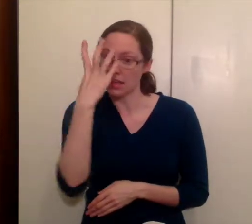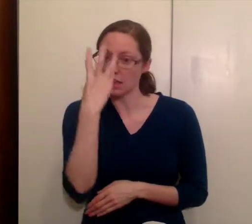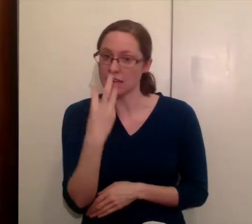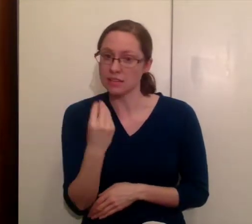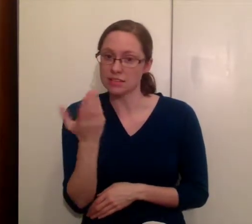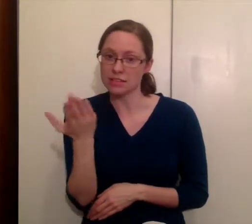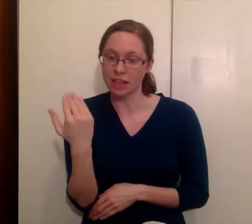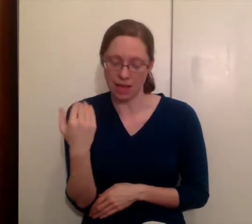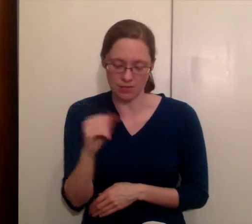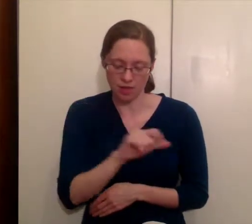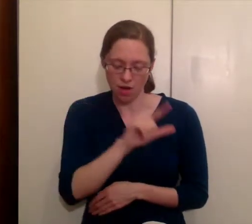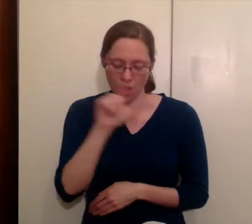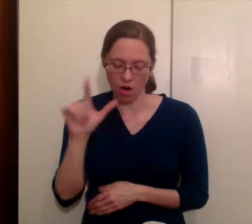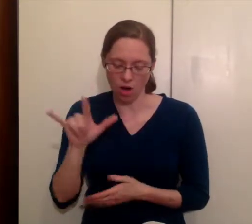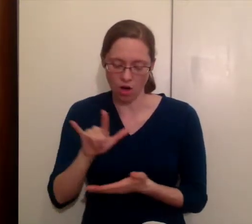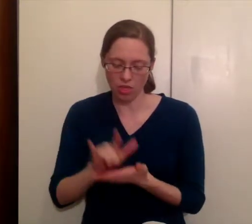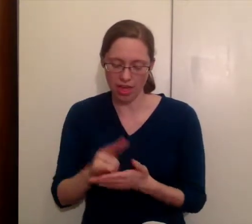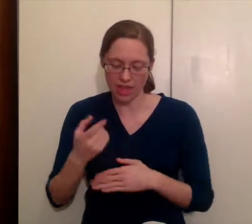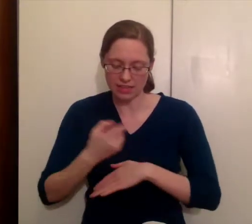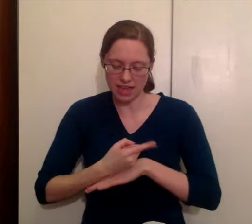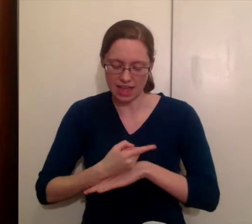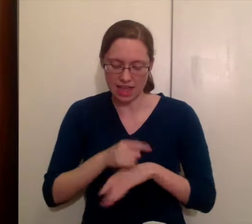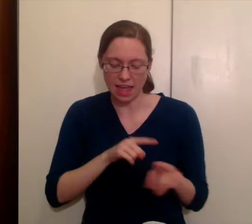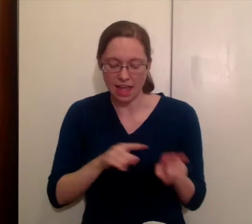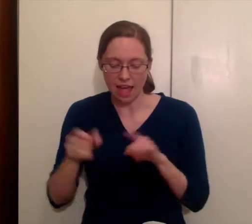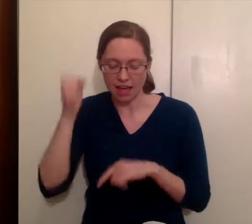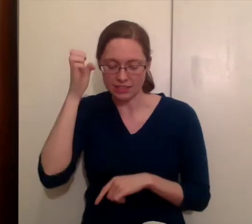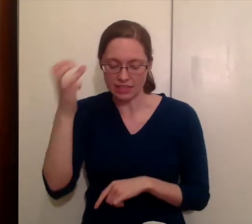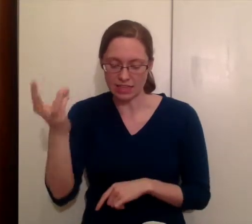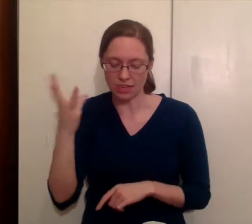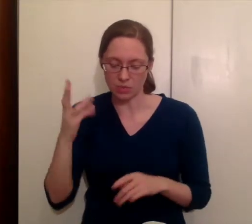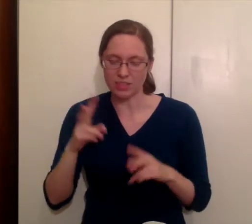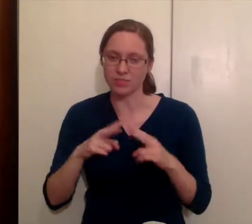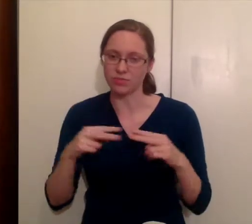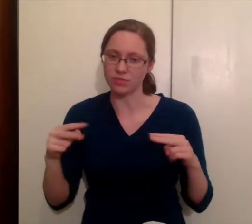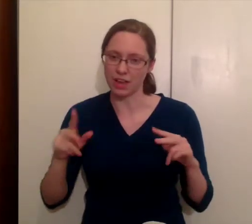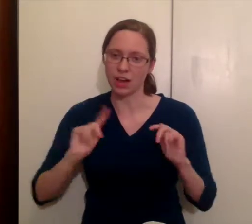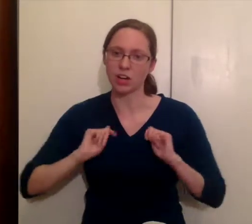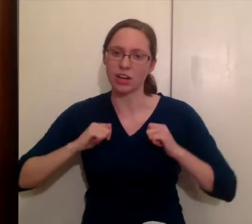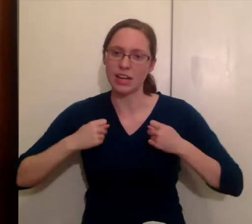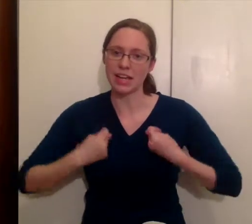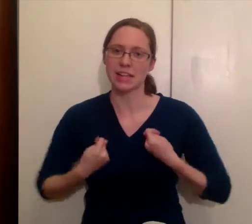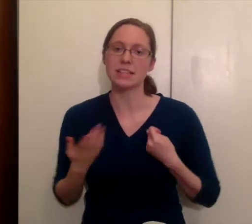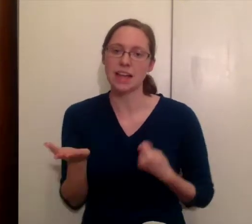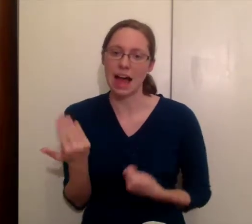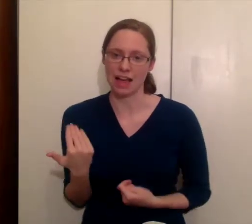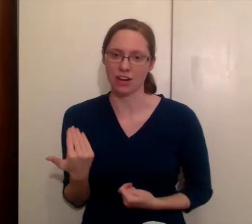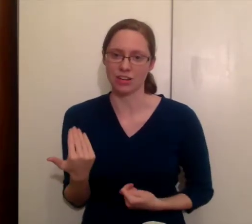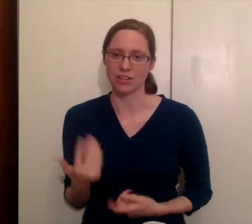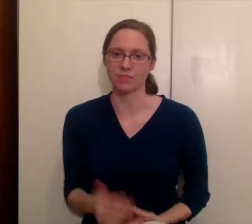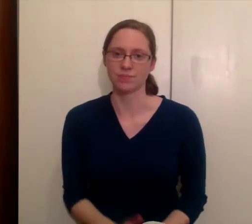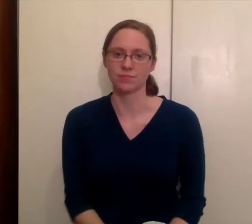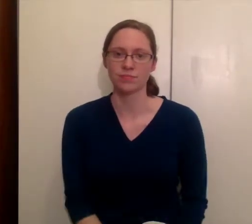He slept all that day as he was very tired.